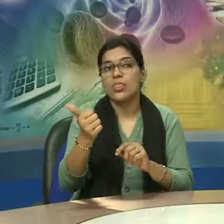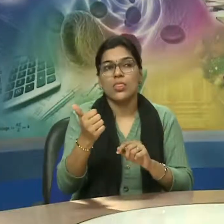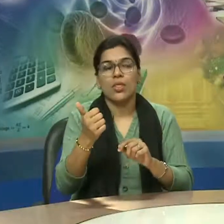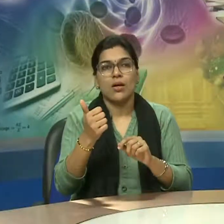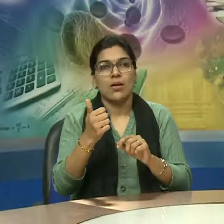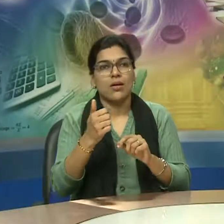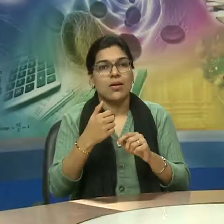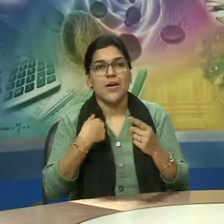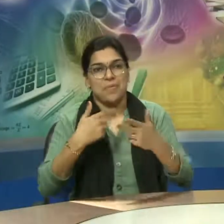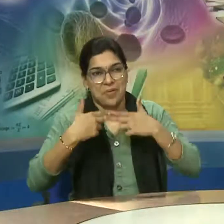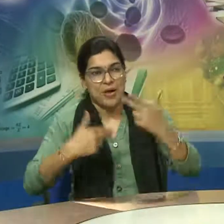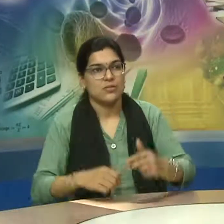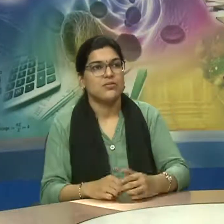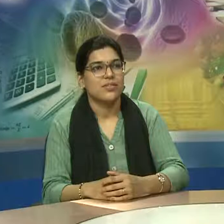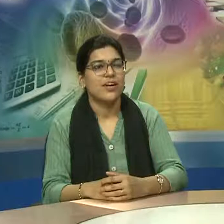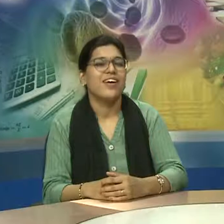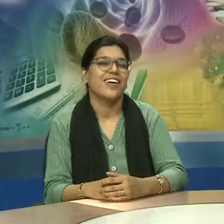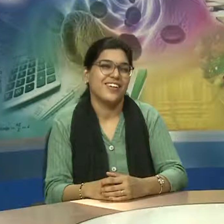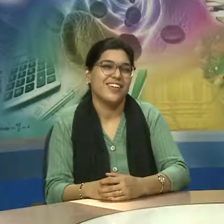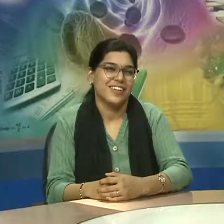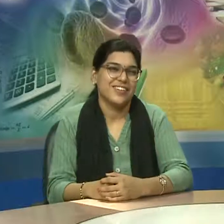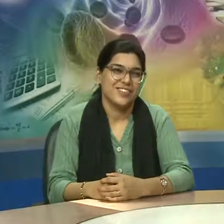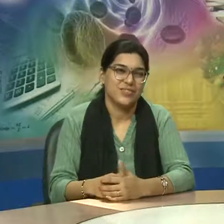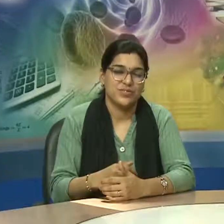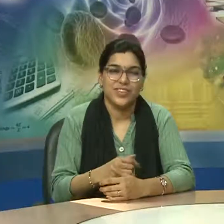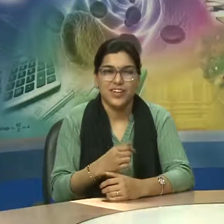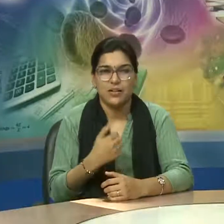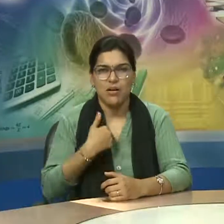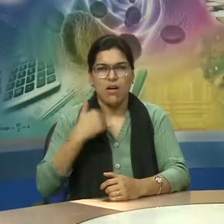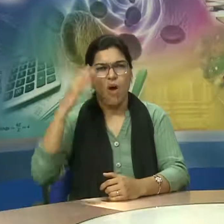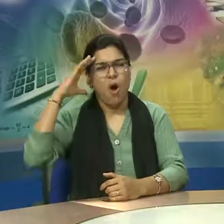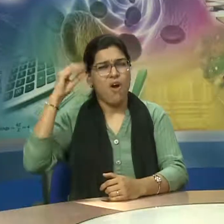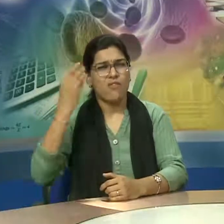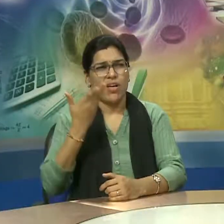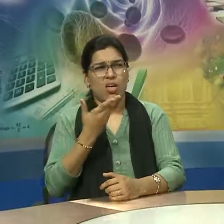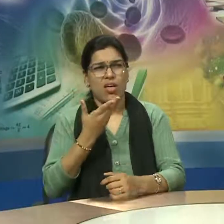lips and teeth, not with